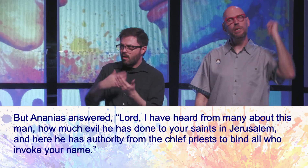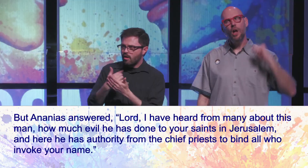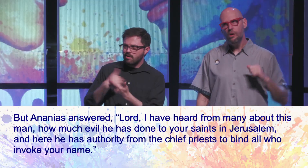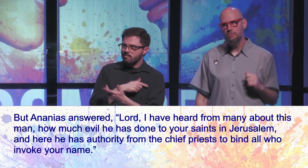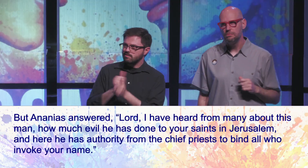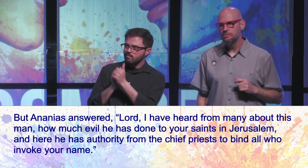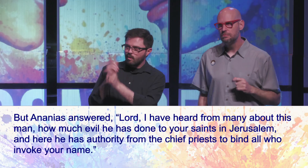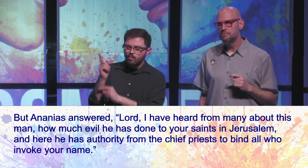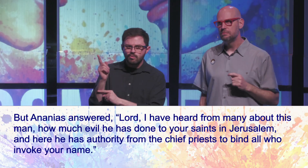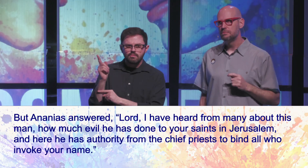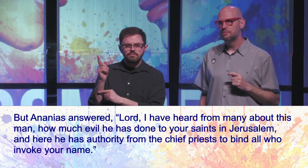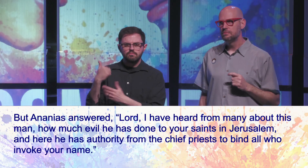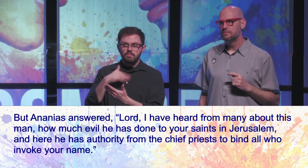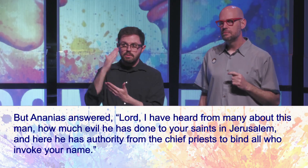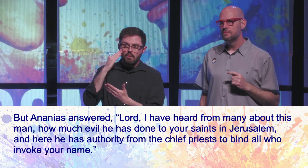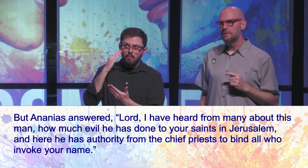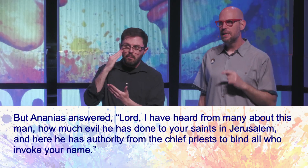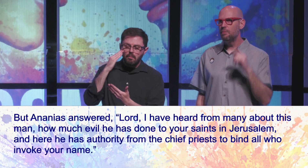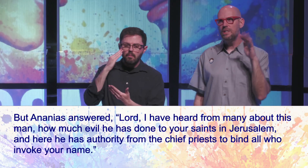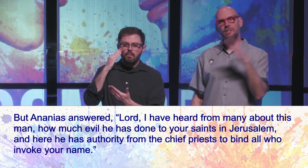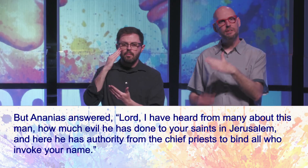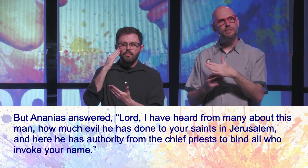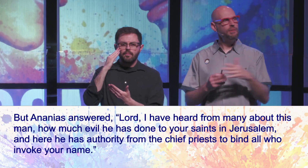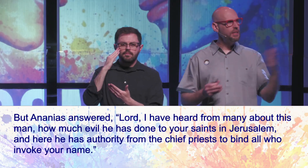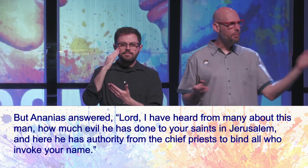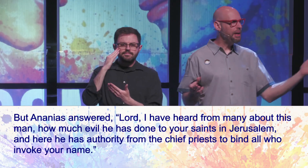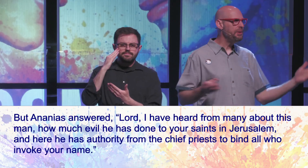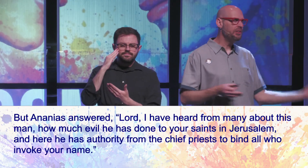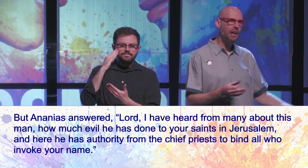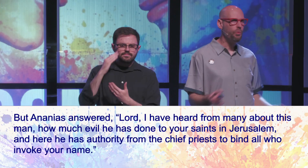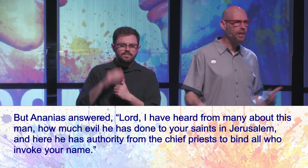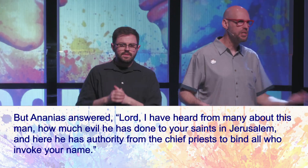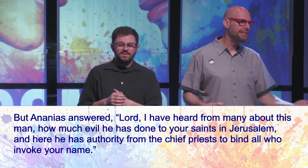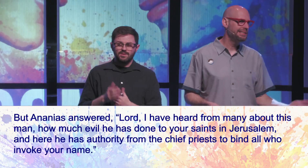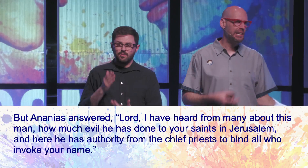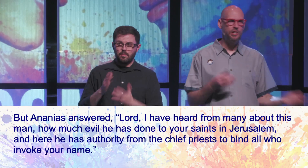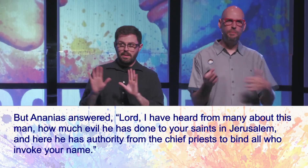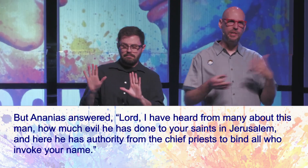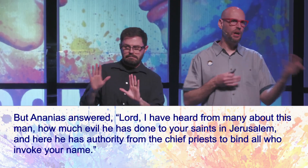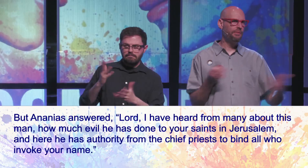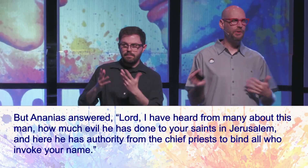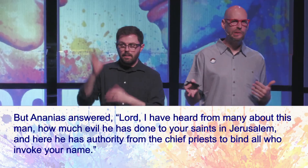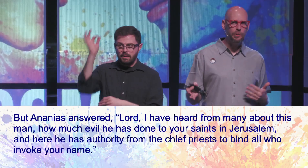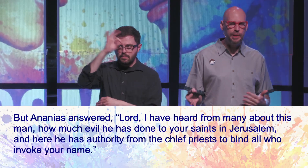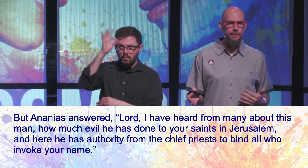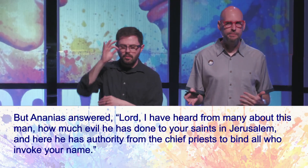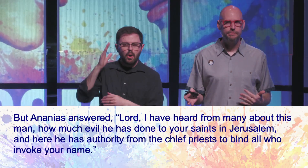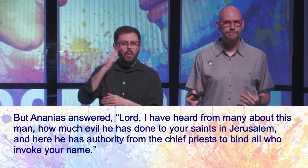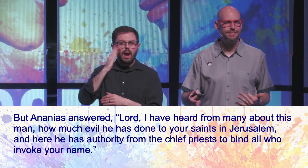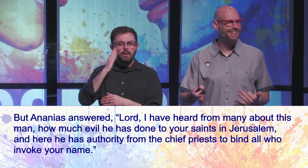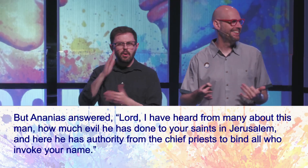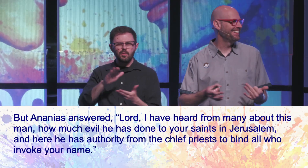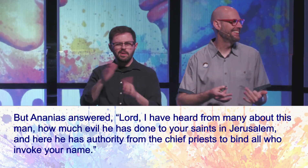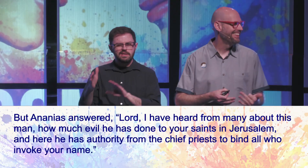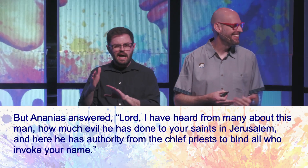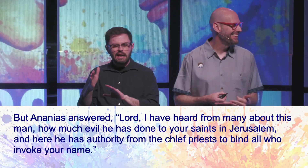that's what we know. Can we just, maybe you're not aware, Jesus. I know you've been gone for a little bit.